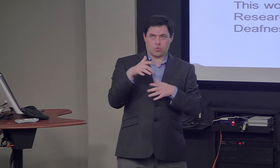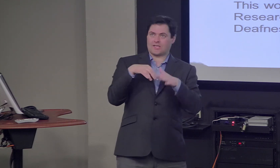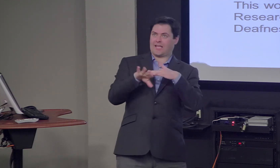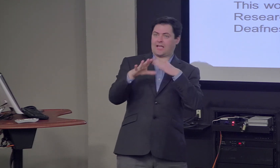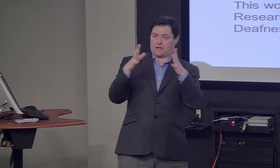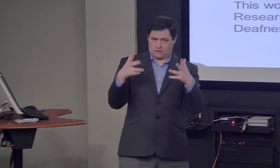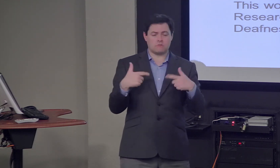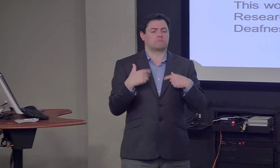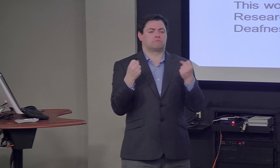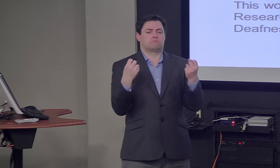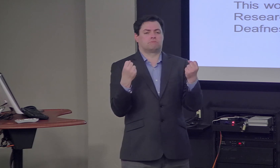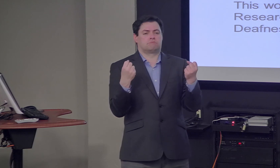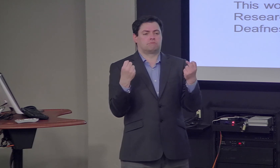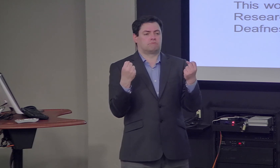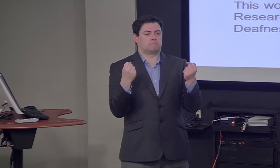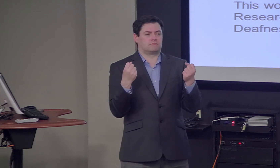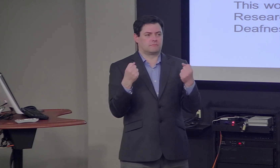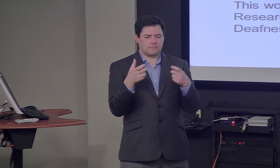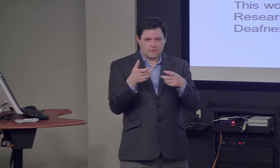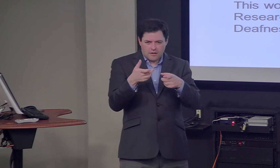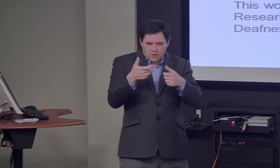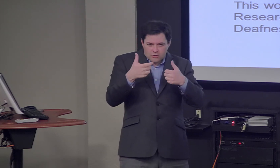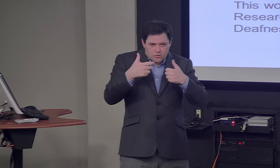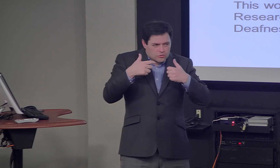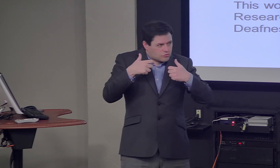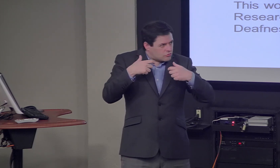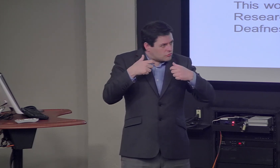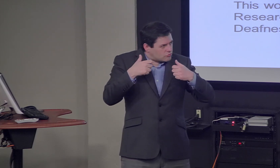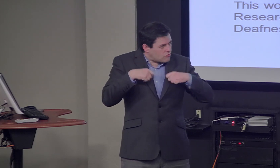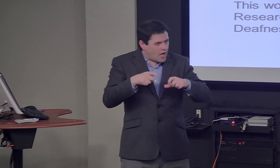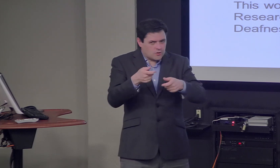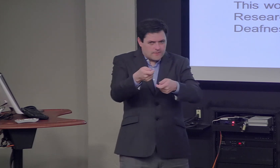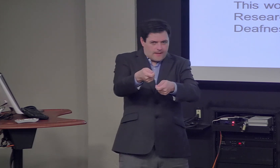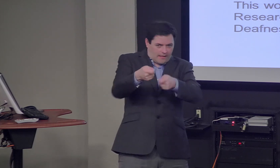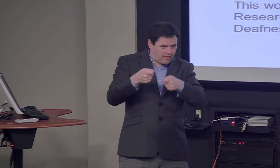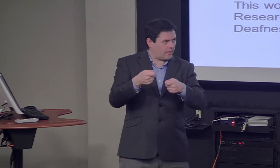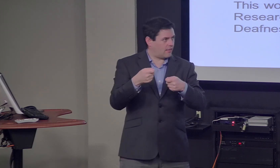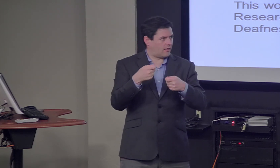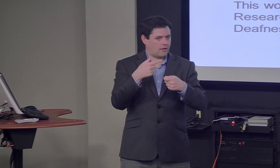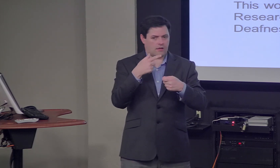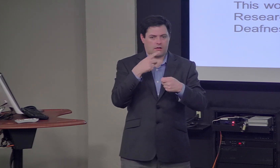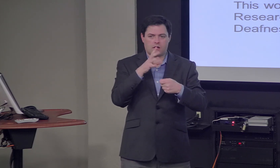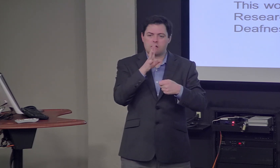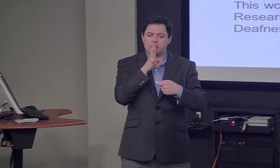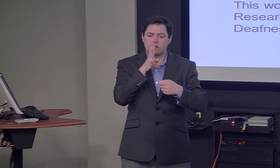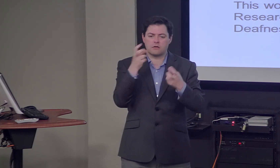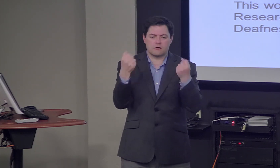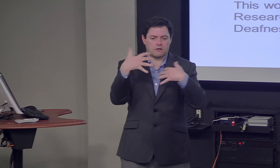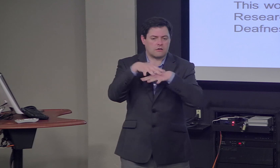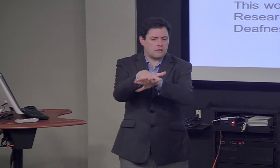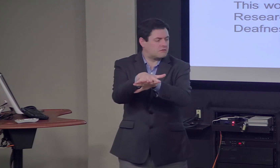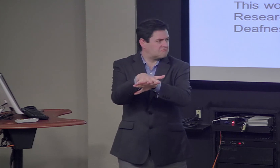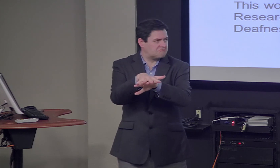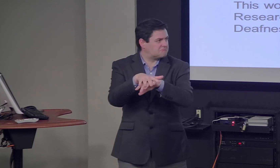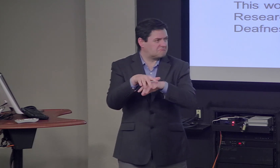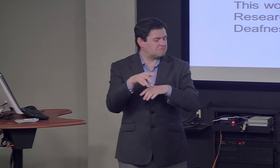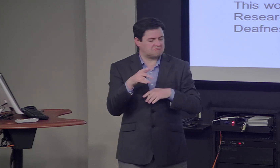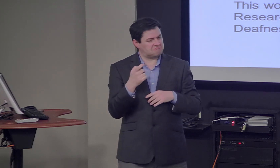it was very difficult to get these individuals into a place using language naturally, and then trying to, from that, get them to